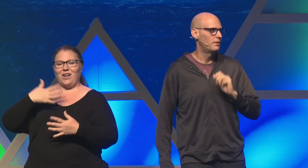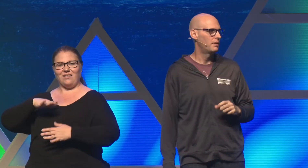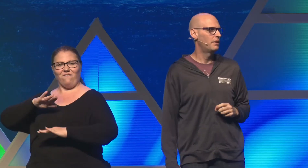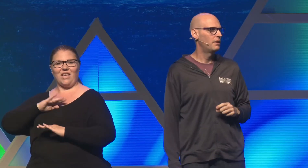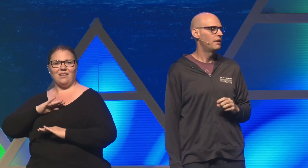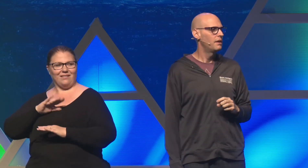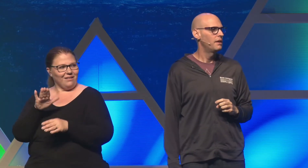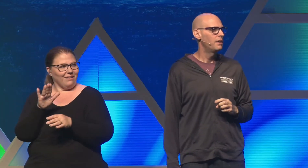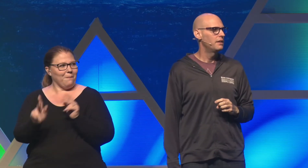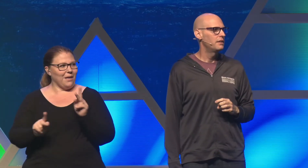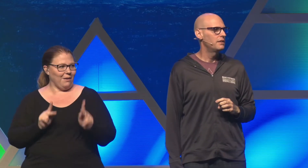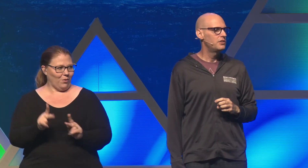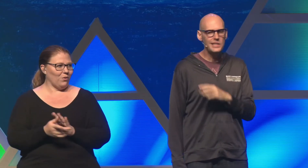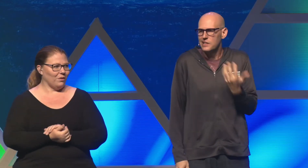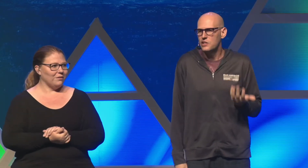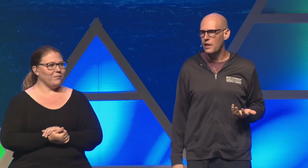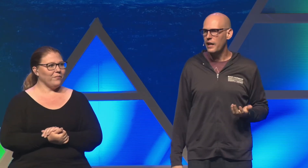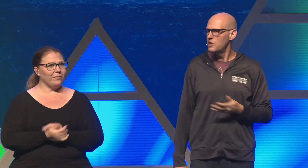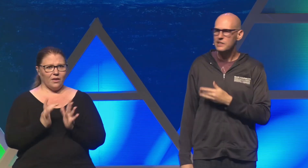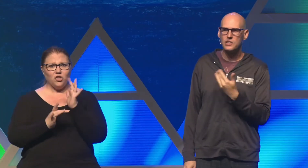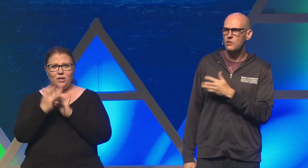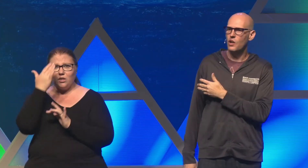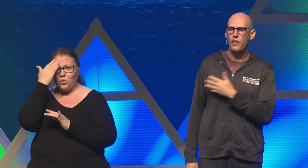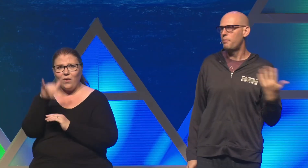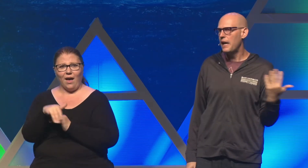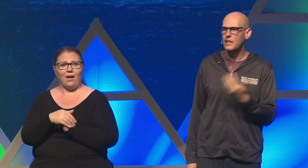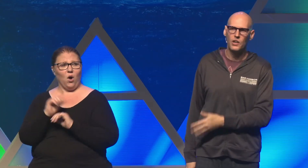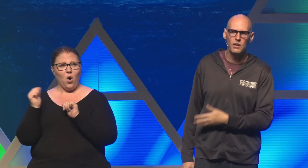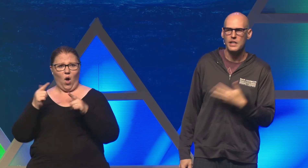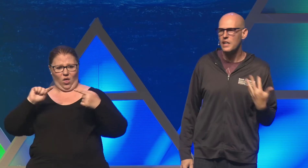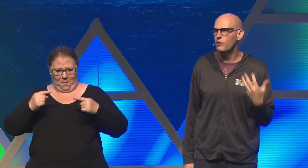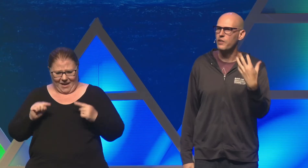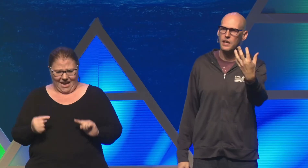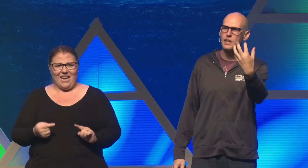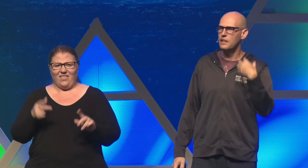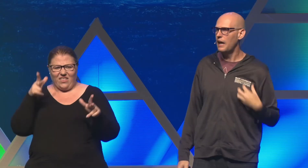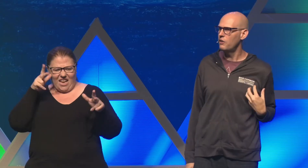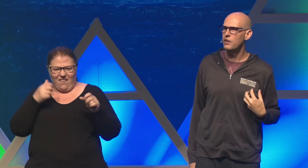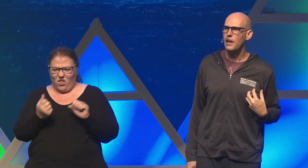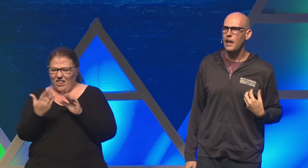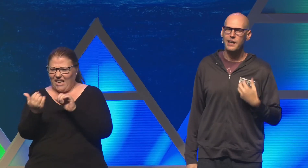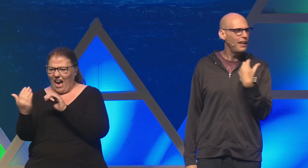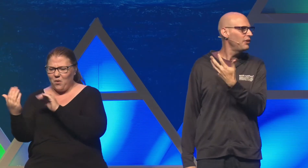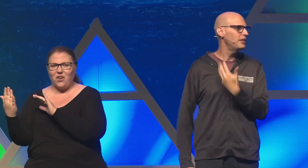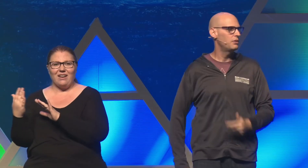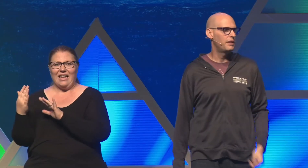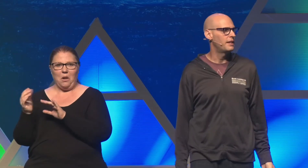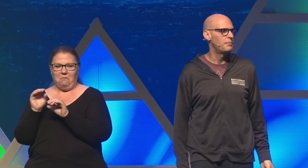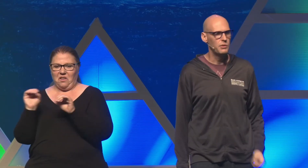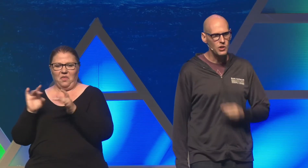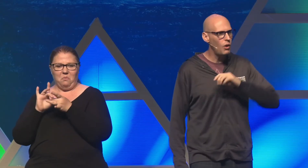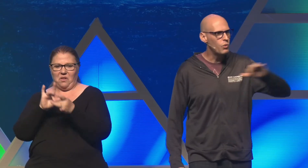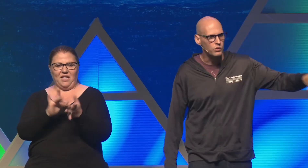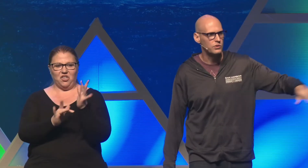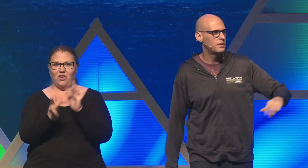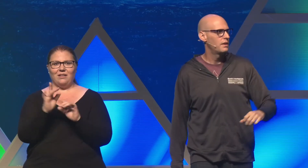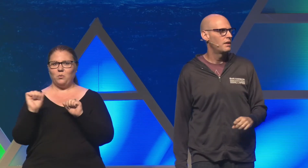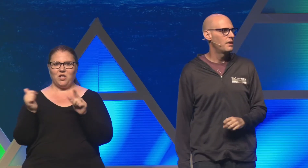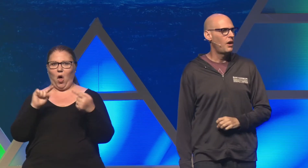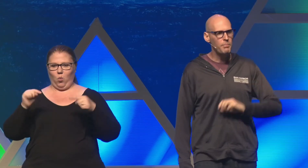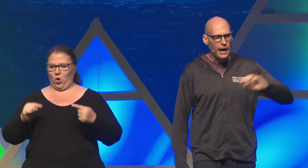people. Jesus knew that. Jesus knew that all the pain and hurt and evil that he encountered had nothing to do with him. It was all